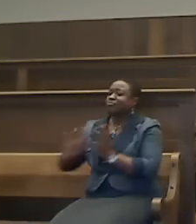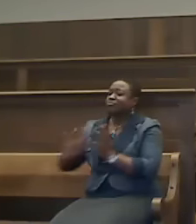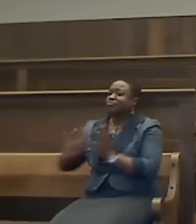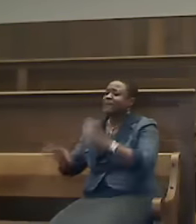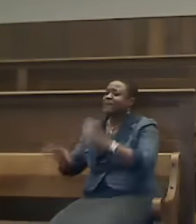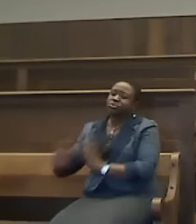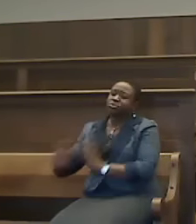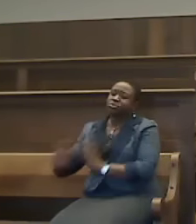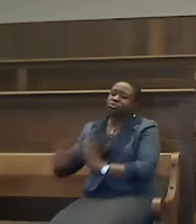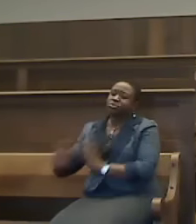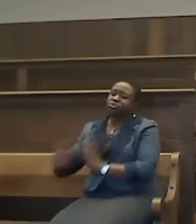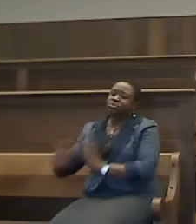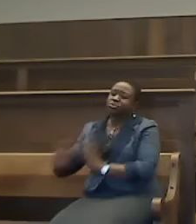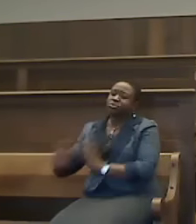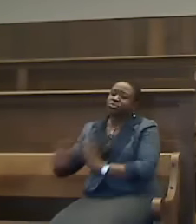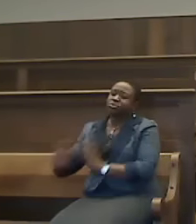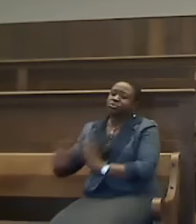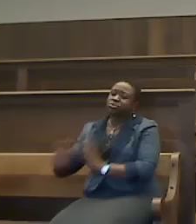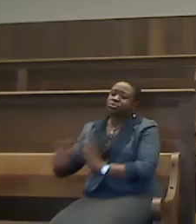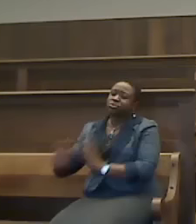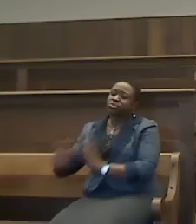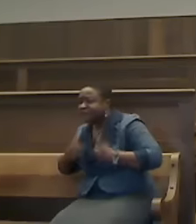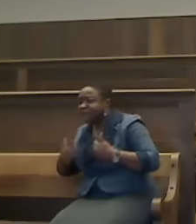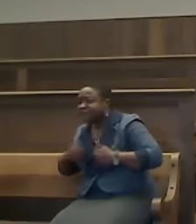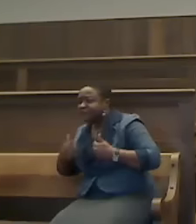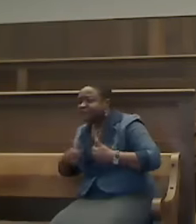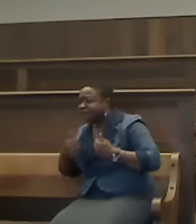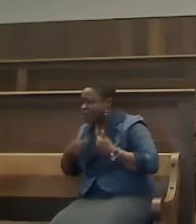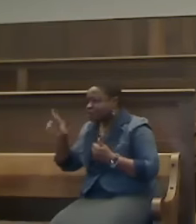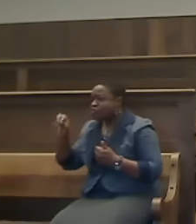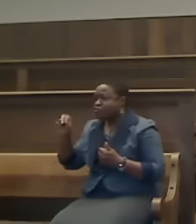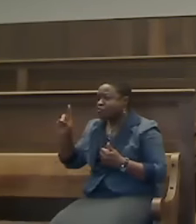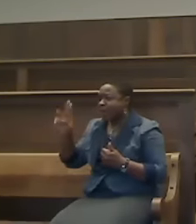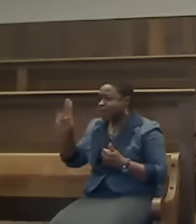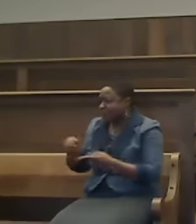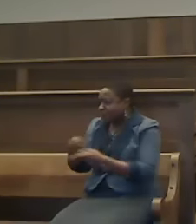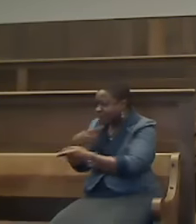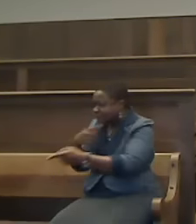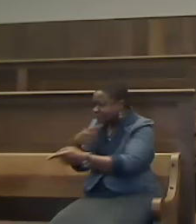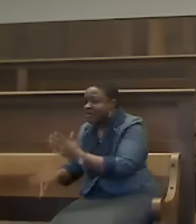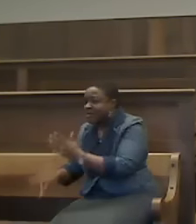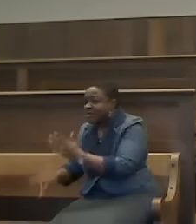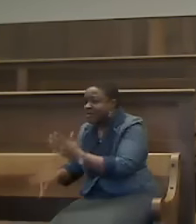put it, and it was surviving in the presence of Roundup, so they figured, great, let's put it in the food supply.